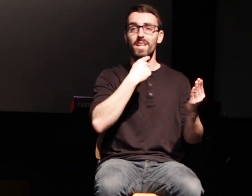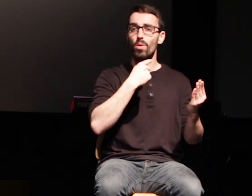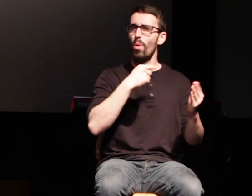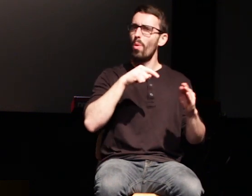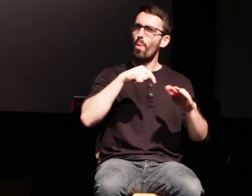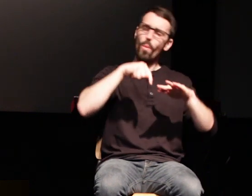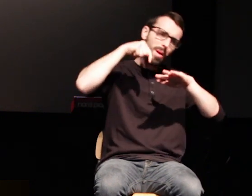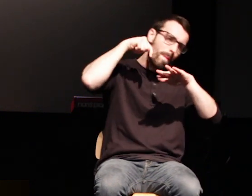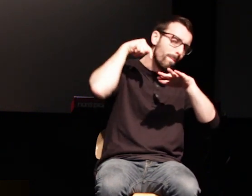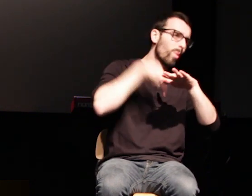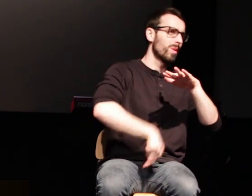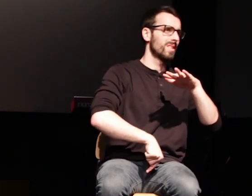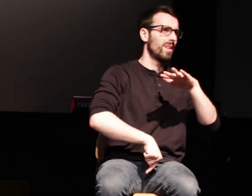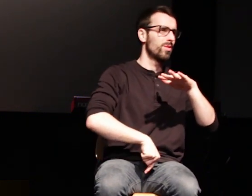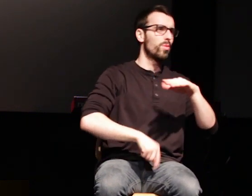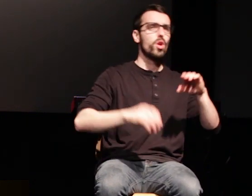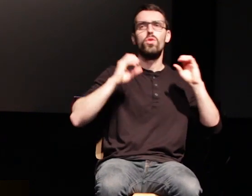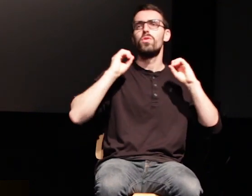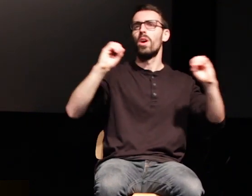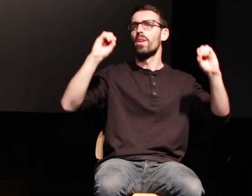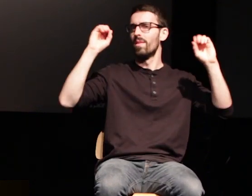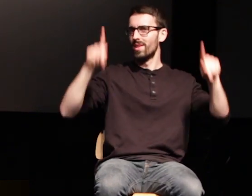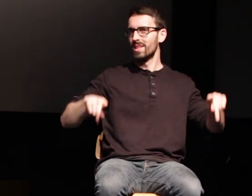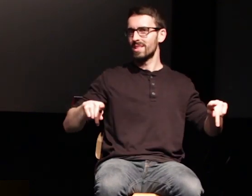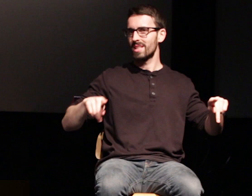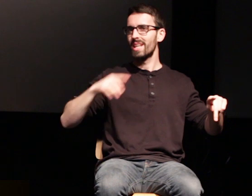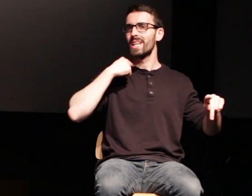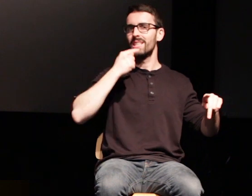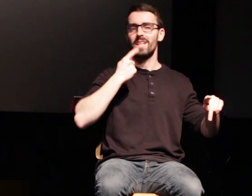us can say we are the good soil.